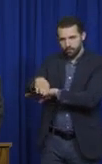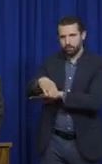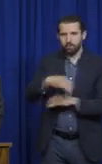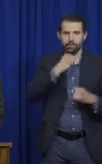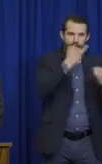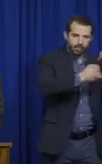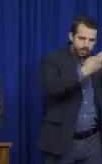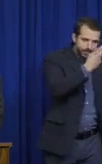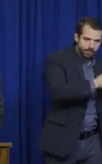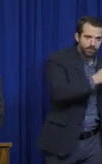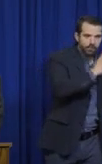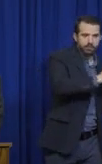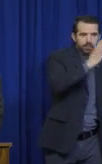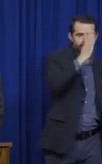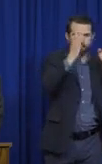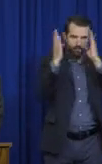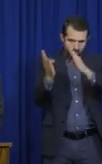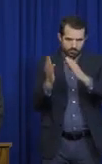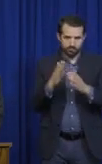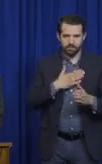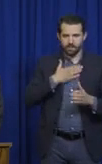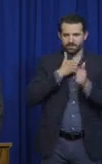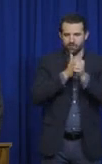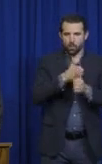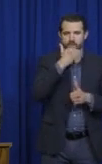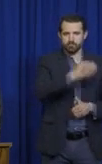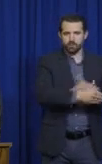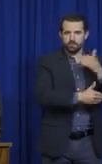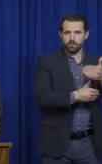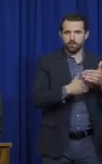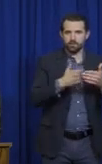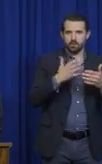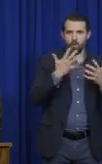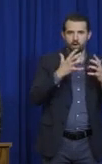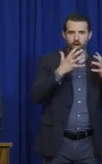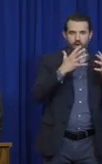10 until noon, it is I through